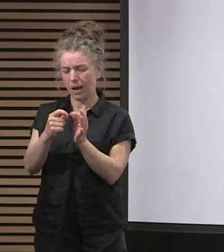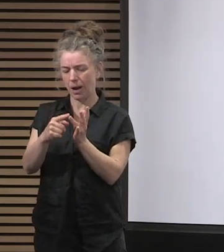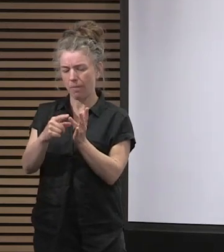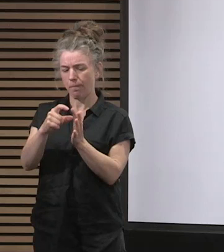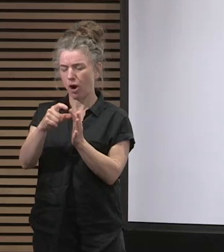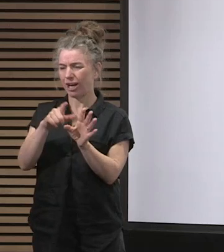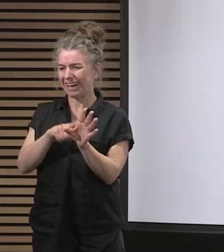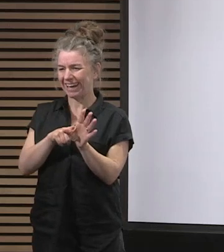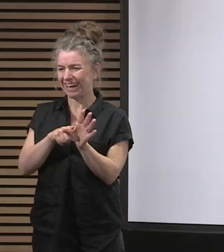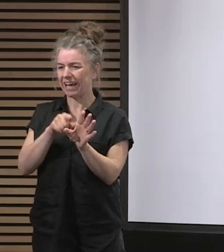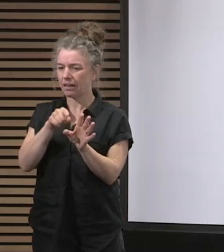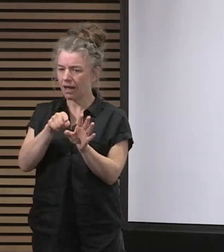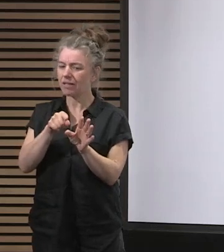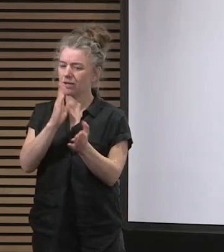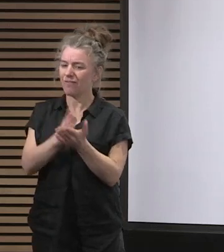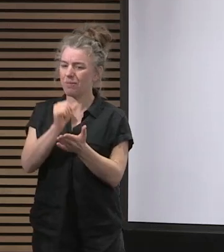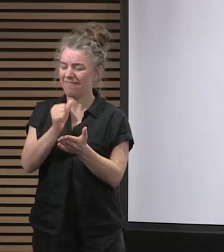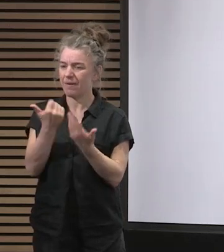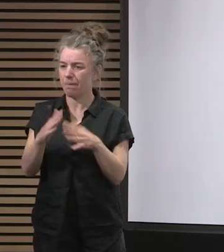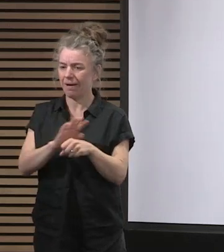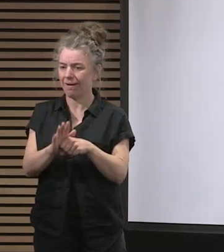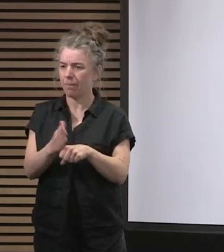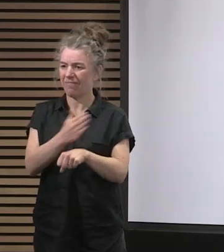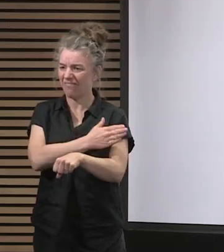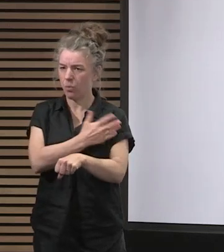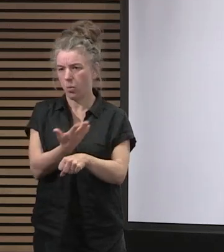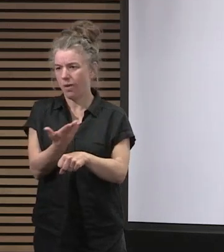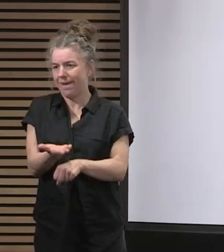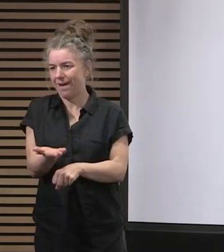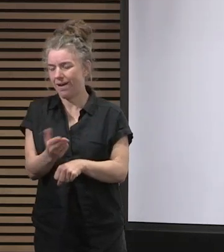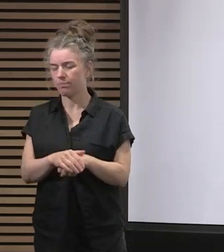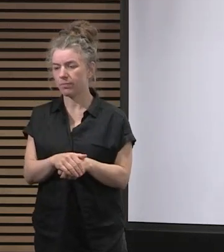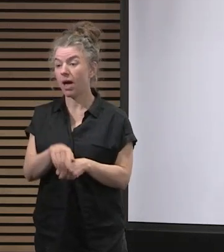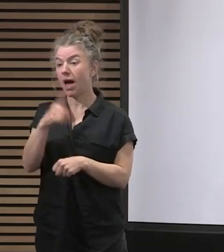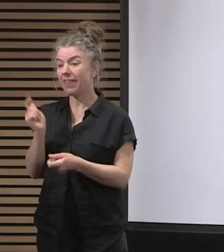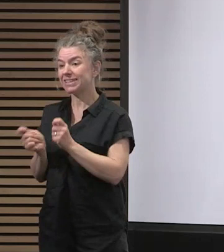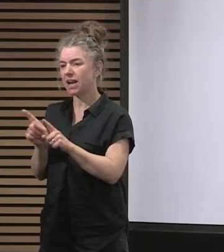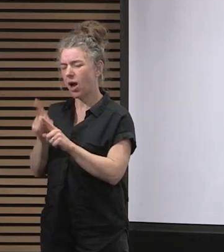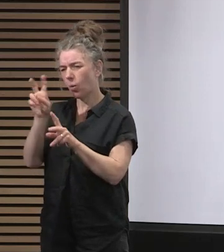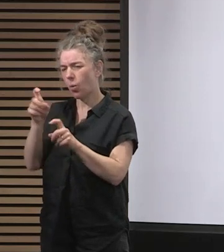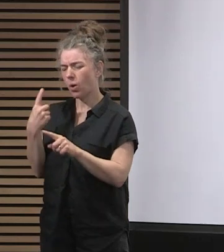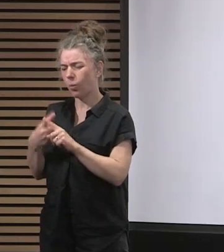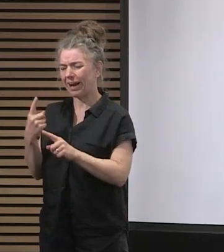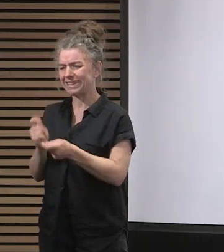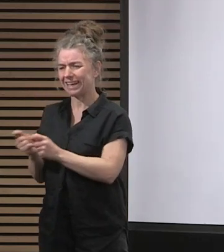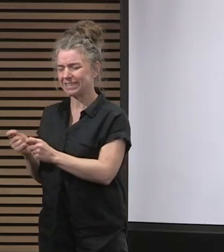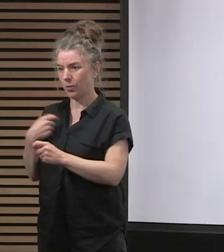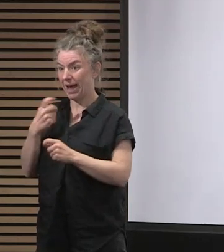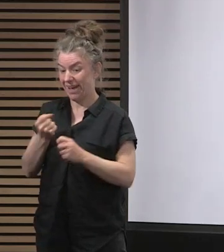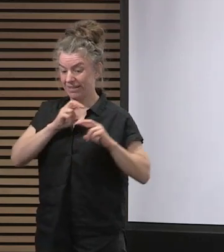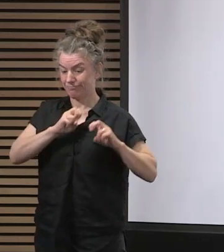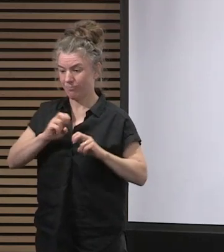post hoc. The latter is much less well developed. There are also different ways of testing, like rapid testing and so on. We're looking at all of